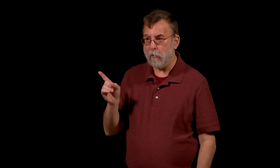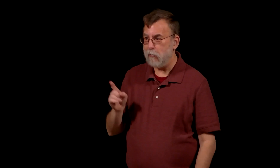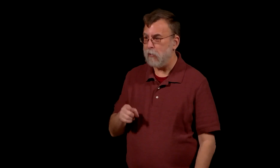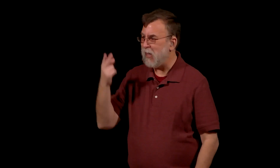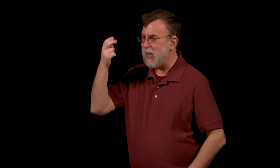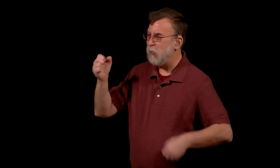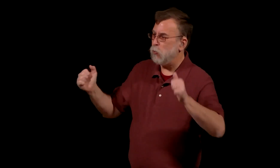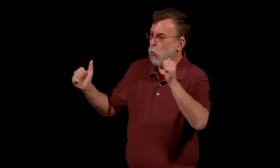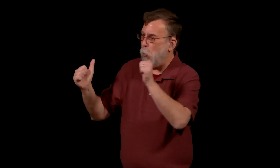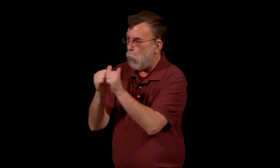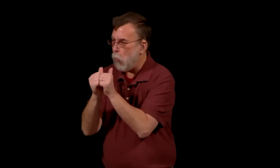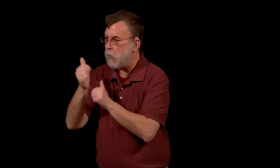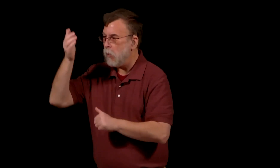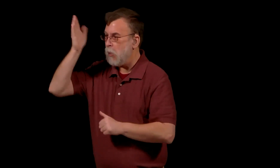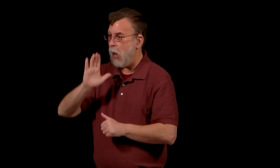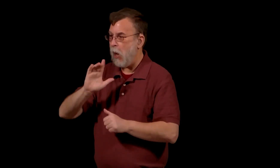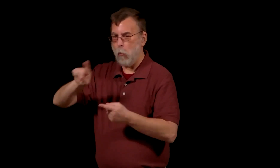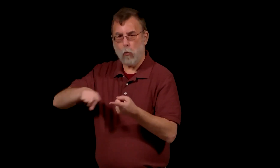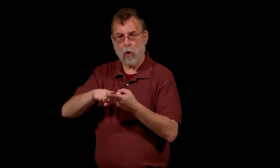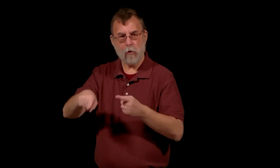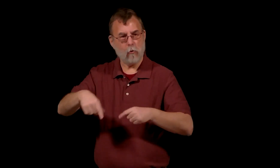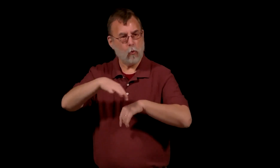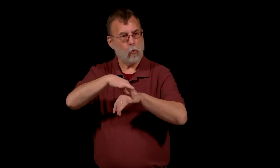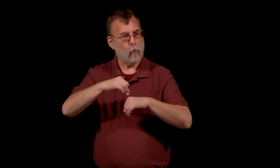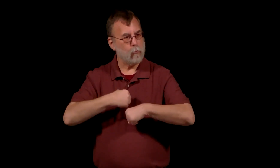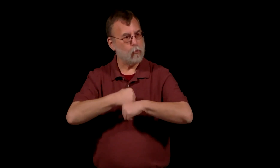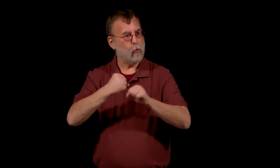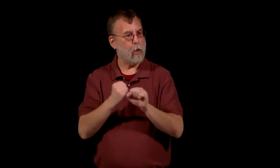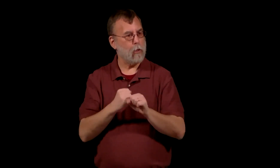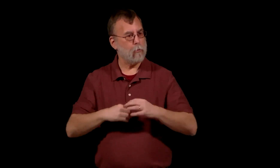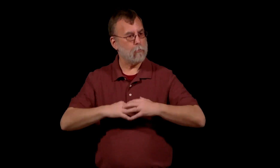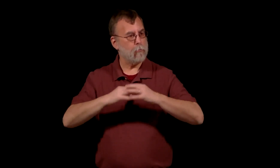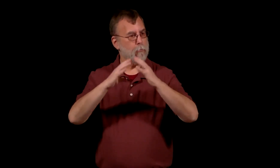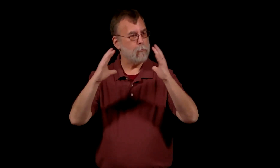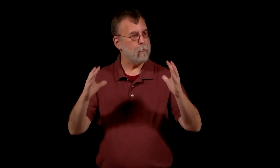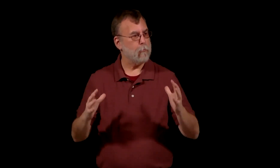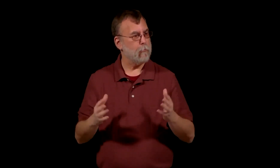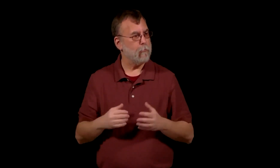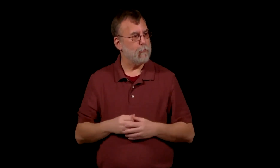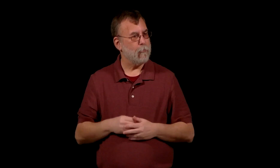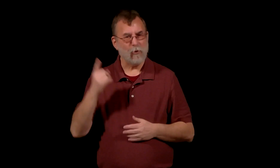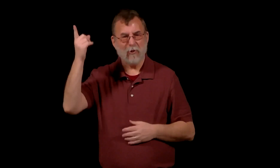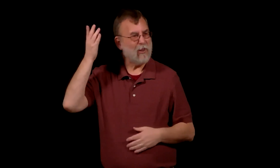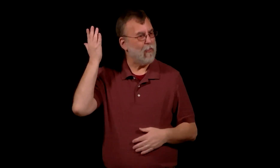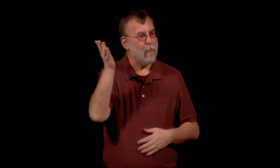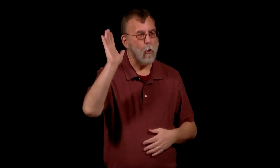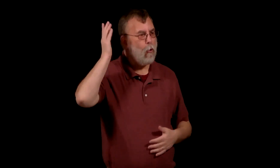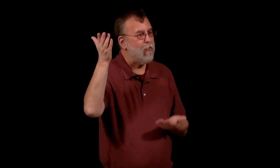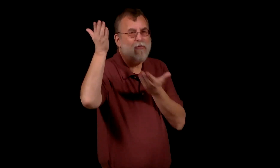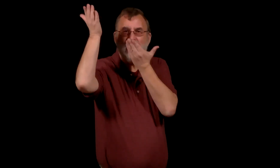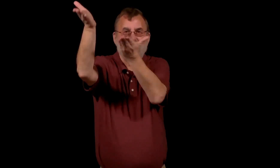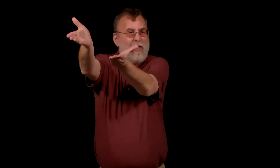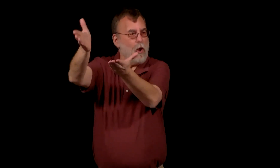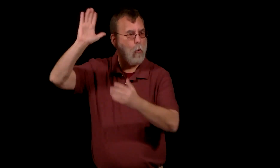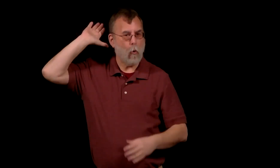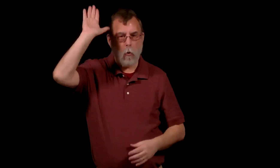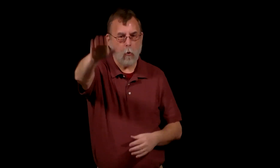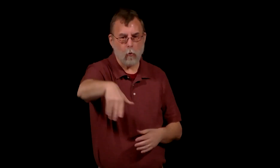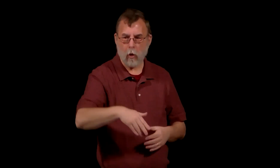Jesus is God. With God on earth, with God's creation, Jesus is here on